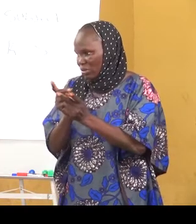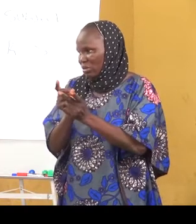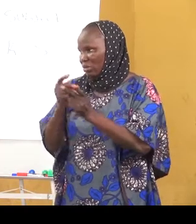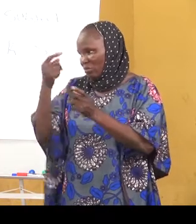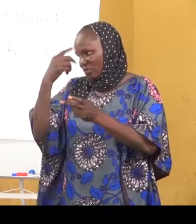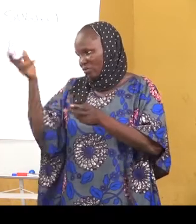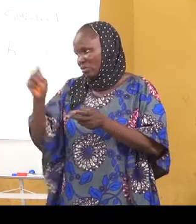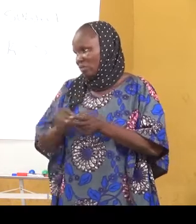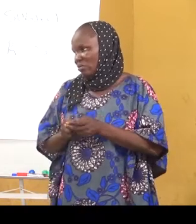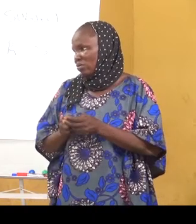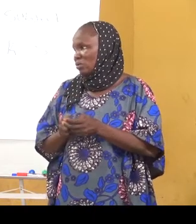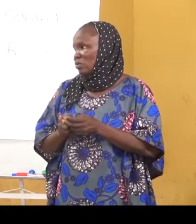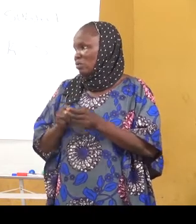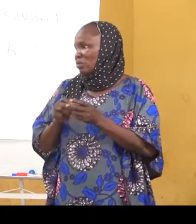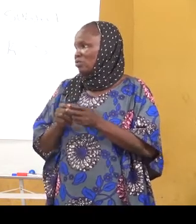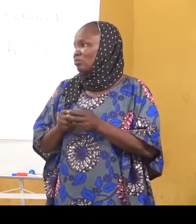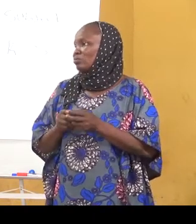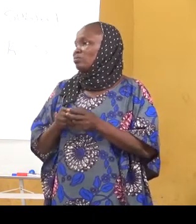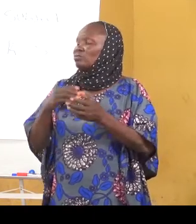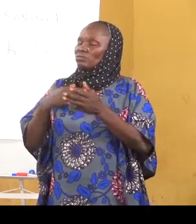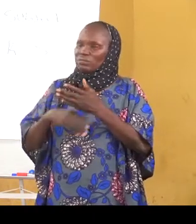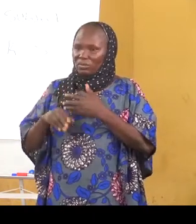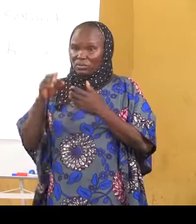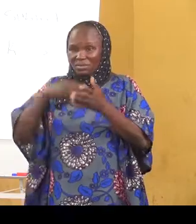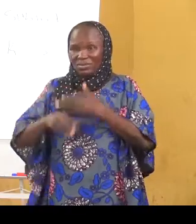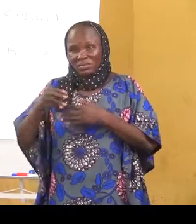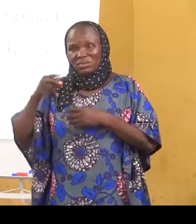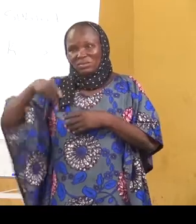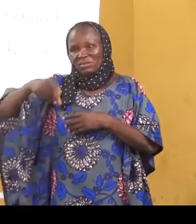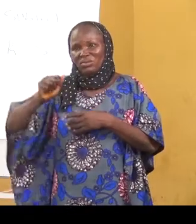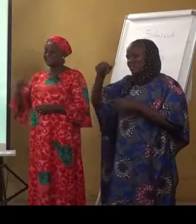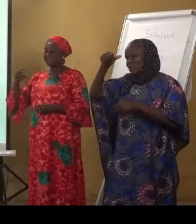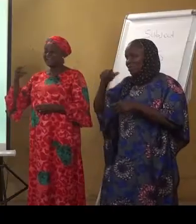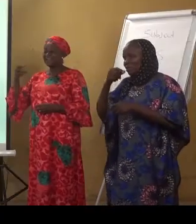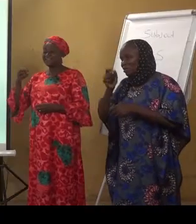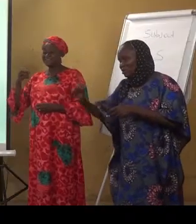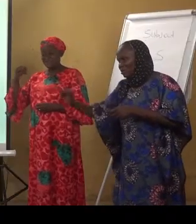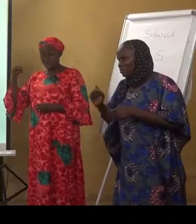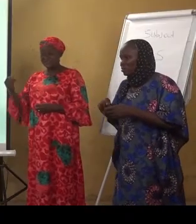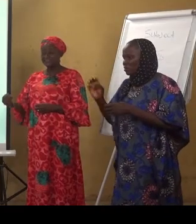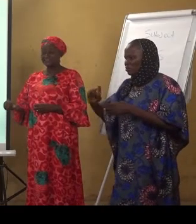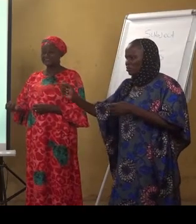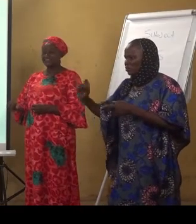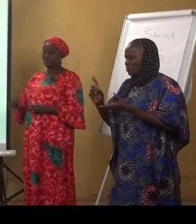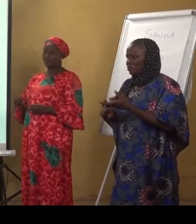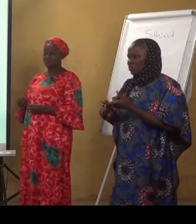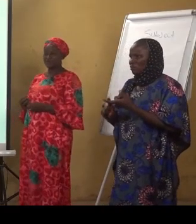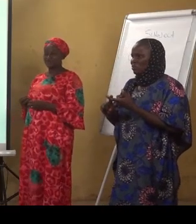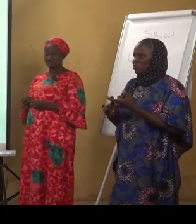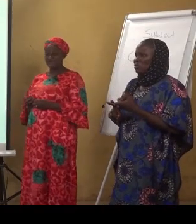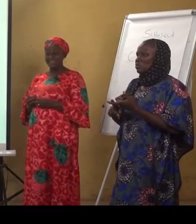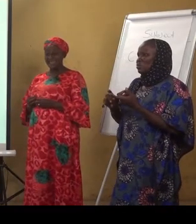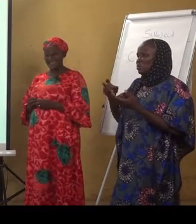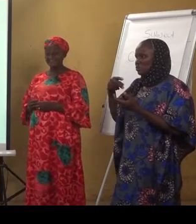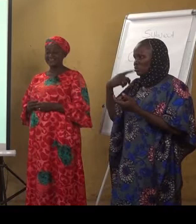up. In Paul's letter, he wrote Philemon that as Onesimus is coming back